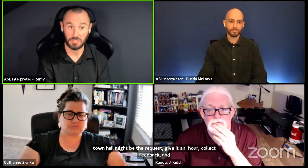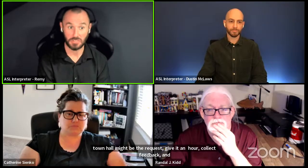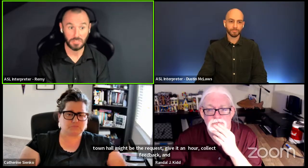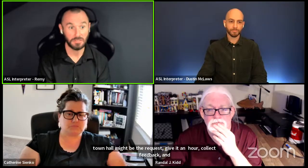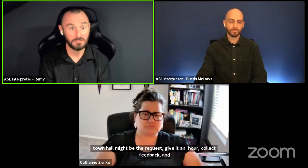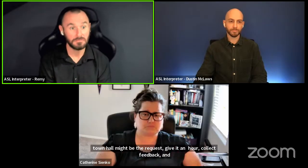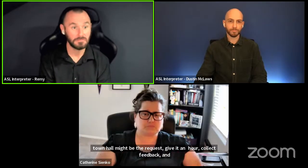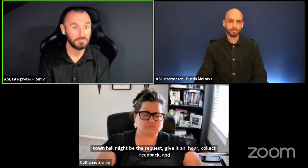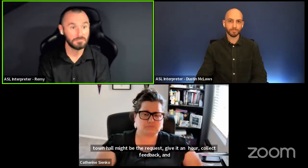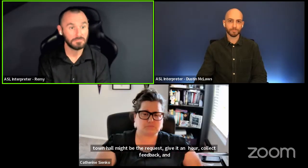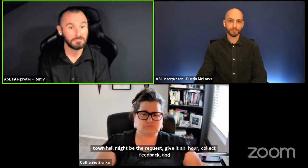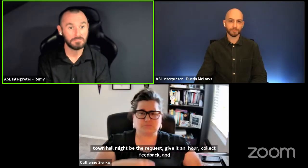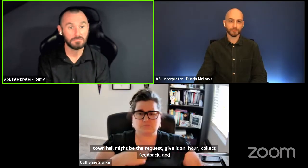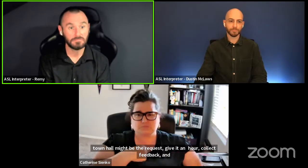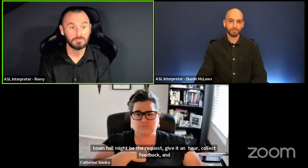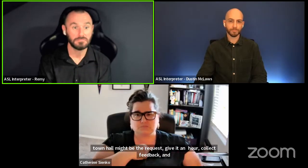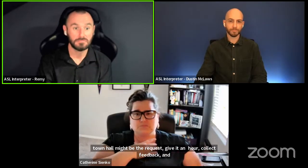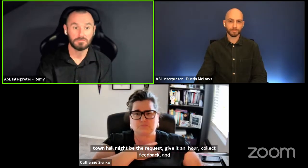my suggestion.